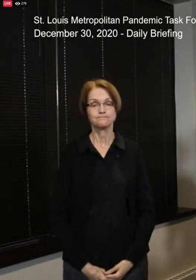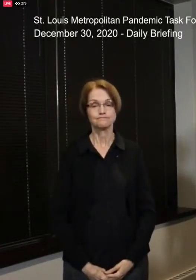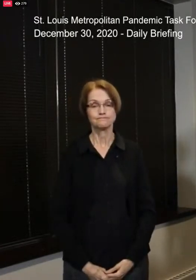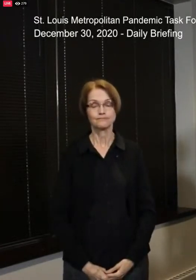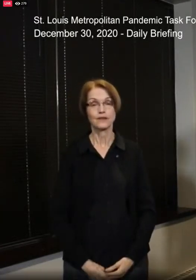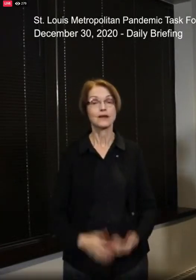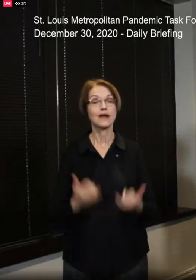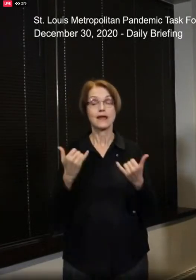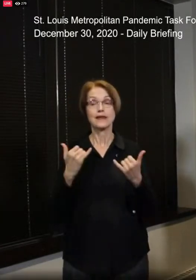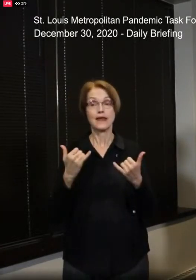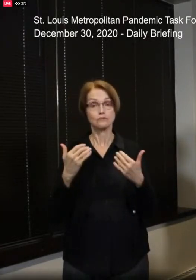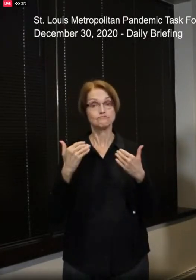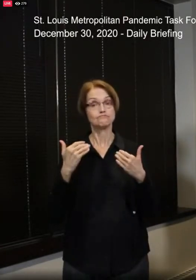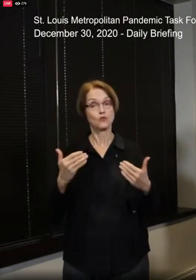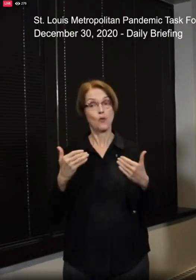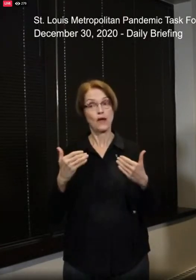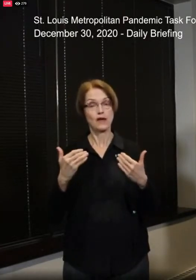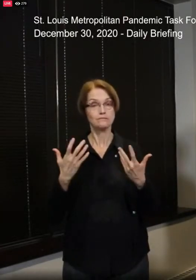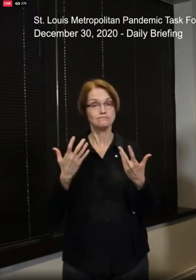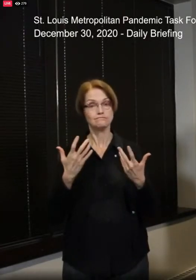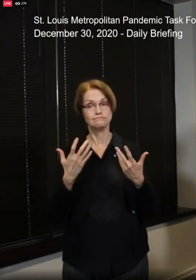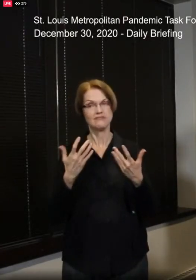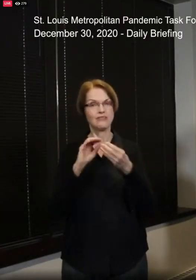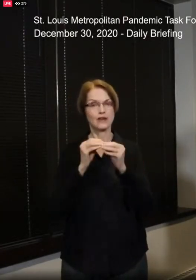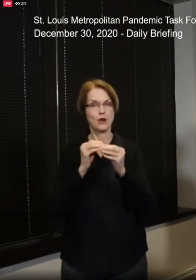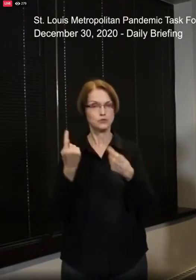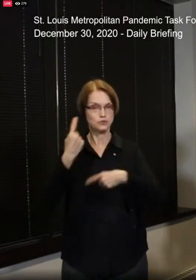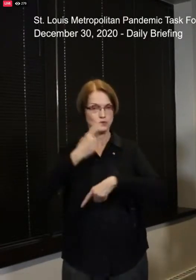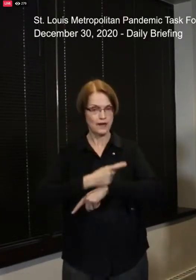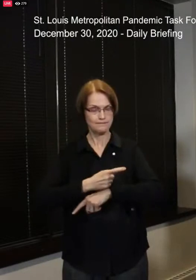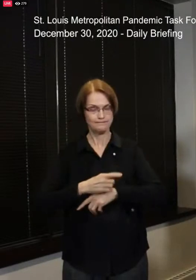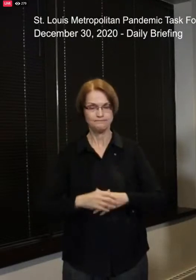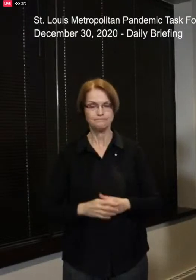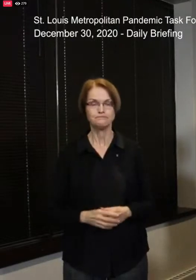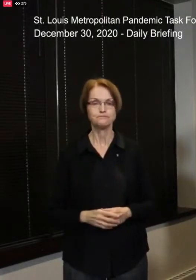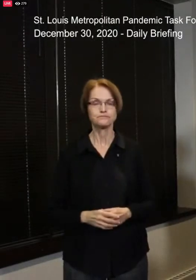Okay, so now we're going to go ahead and take a look at our numbers for today.